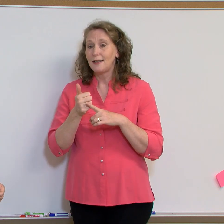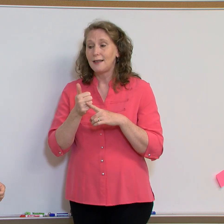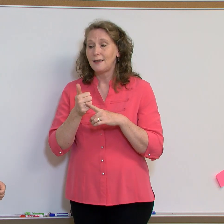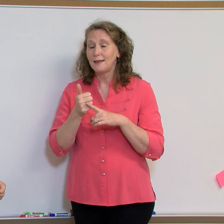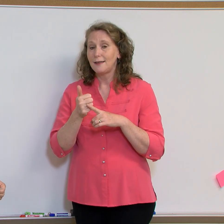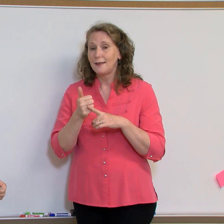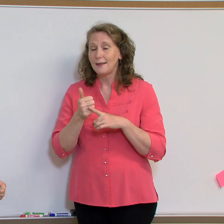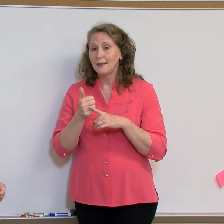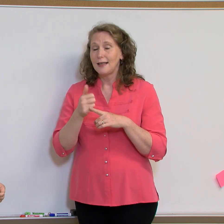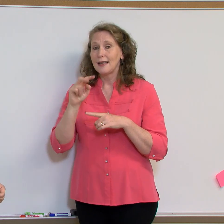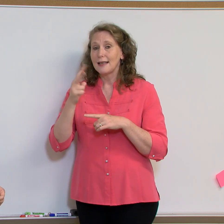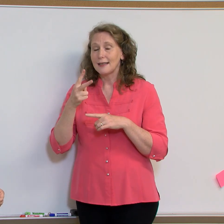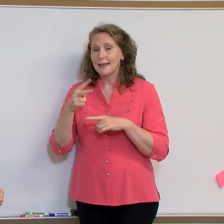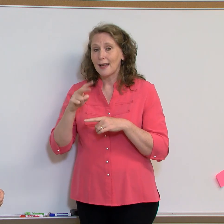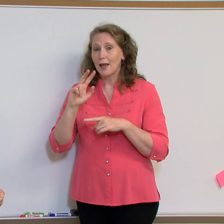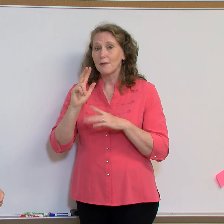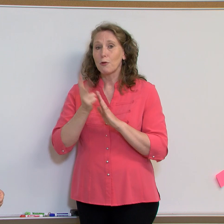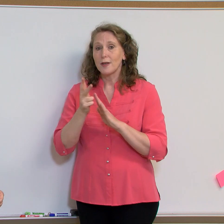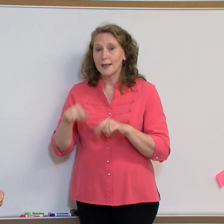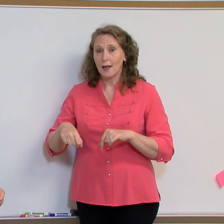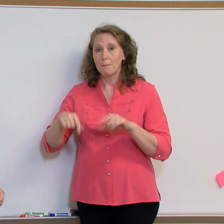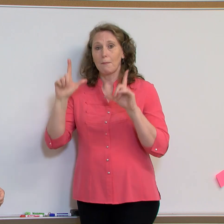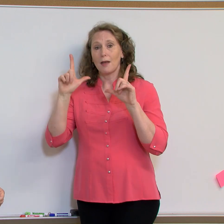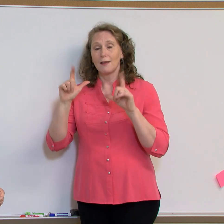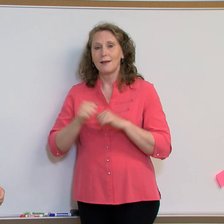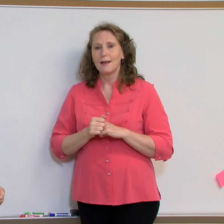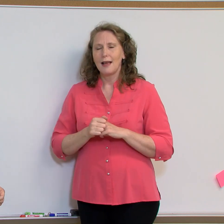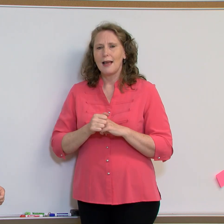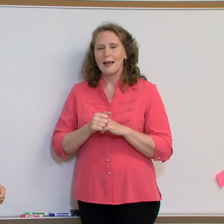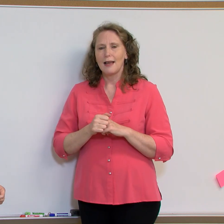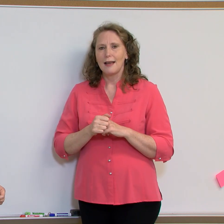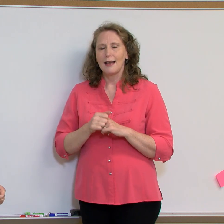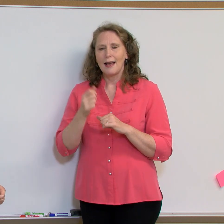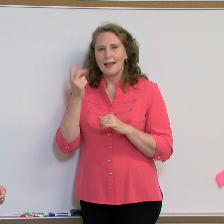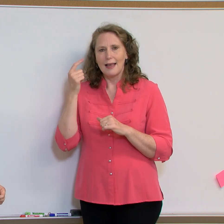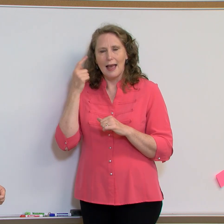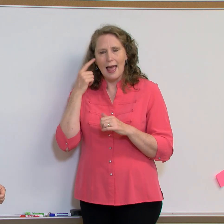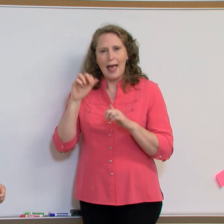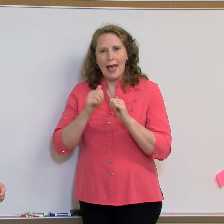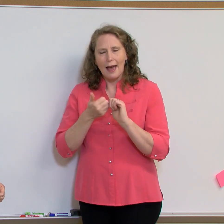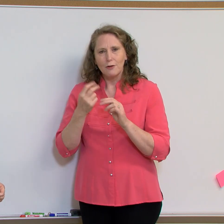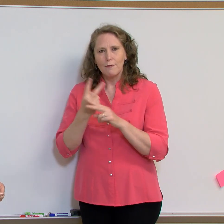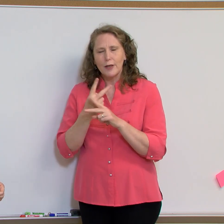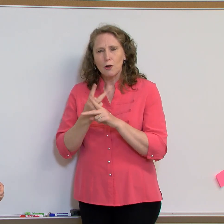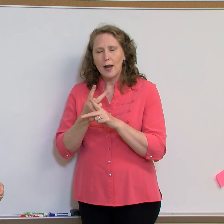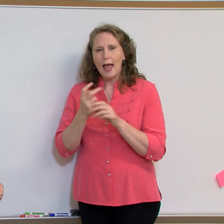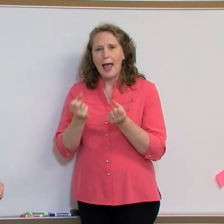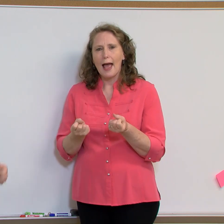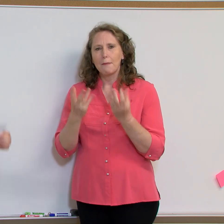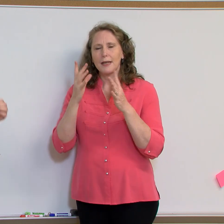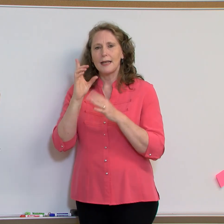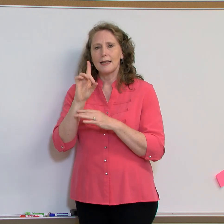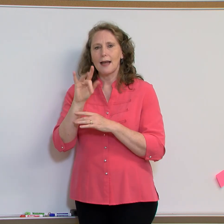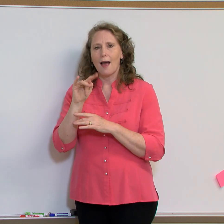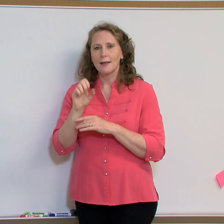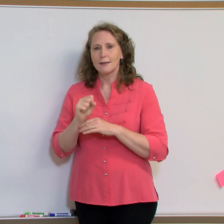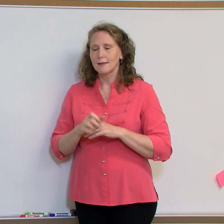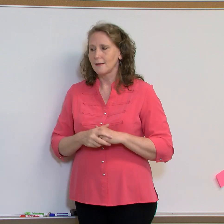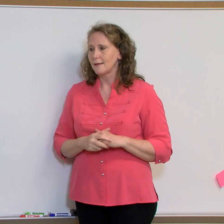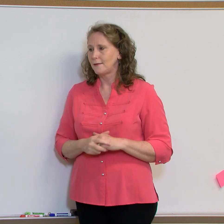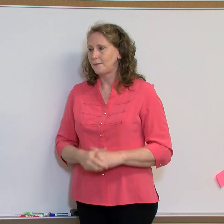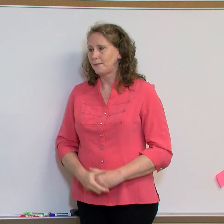Okay, here's a second 3 seconds. Check your thinking and see if you figured out how many dots.